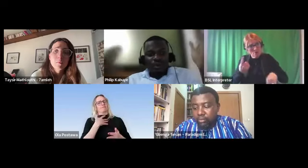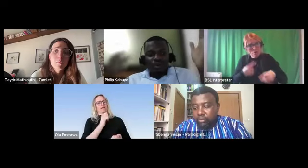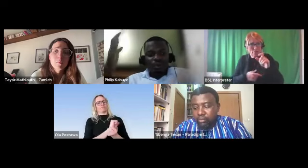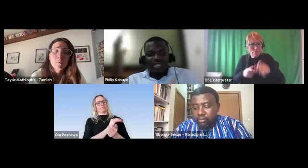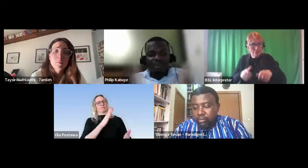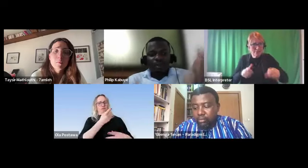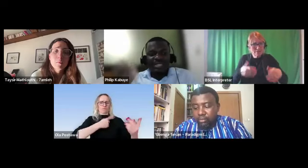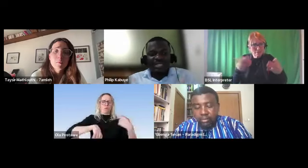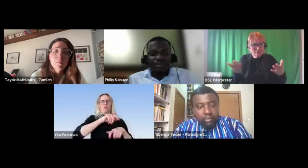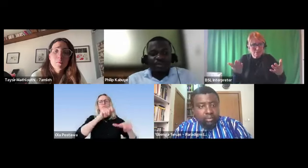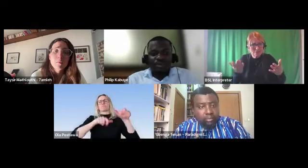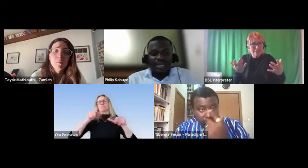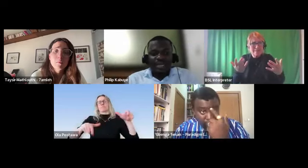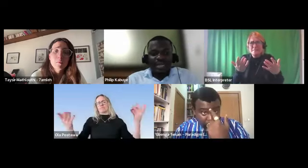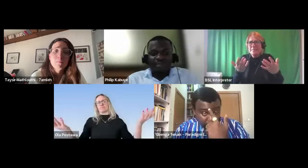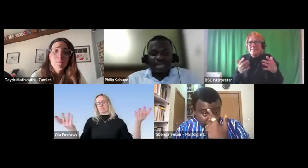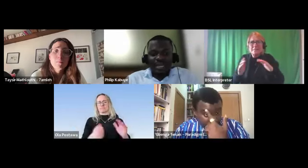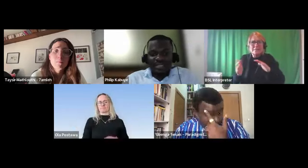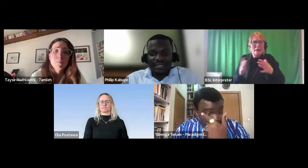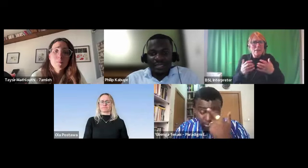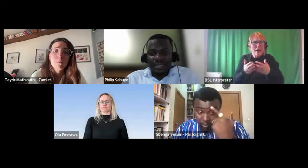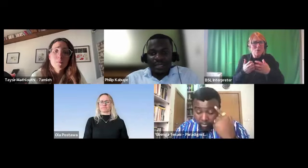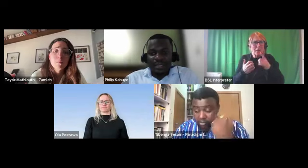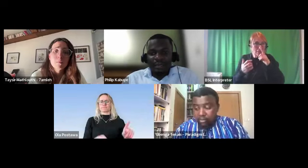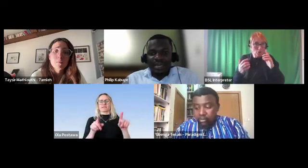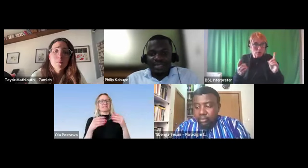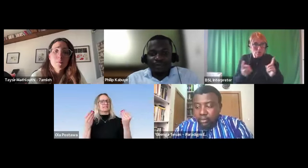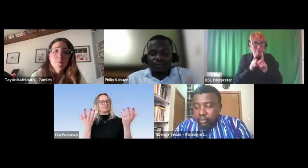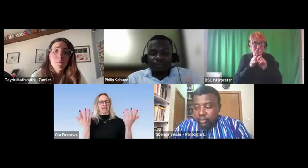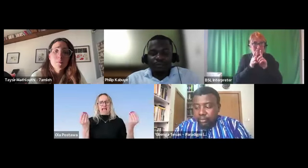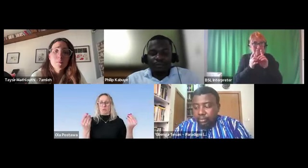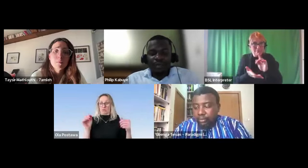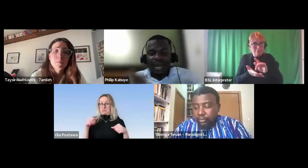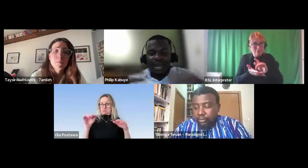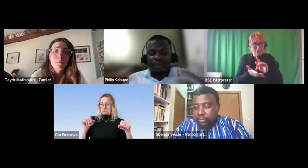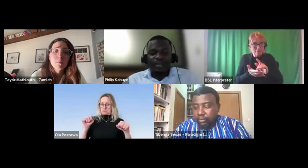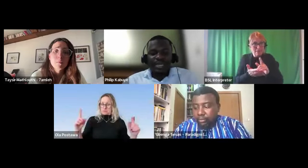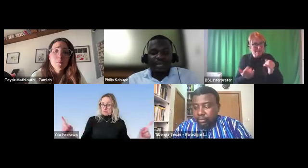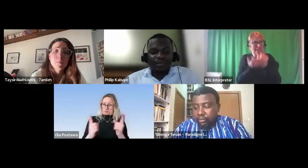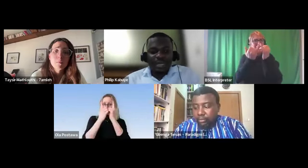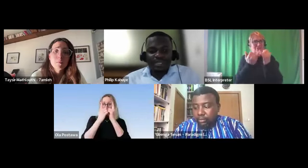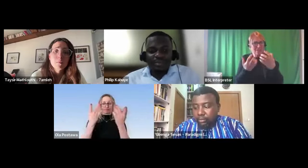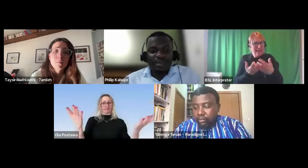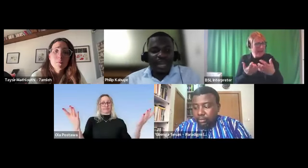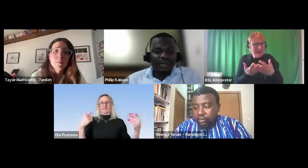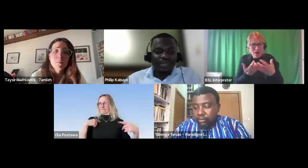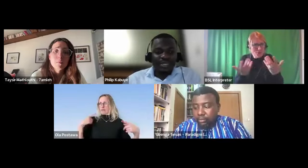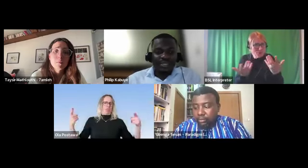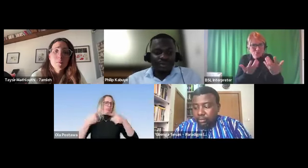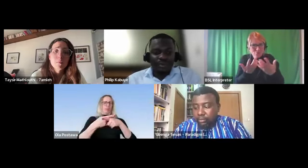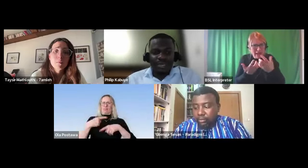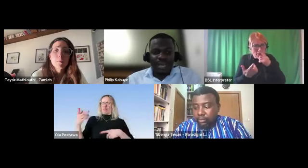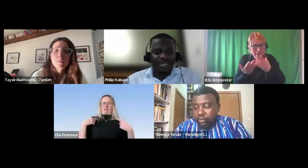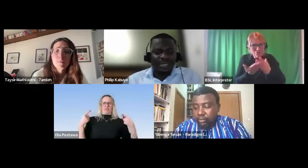So we somehow meet in between and have a clash. But how do we get out of that? Maybe how